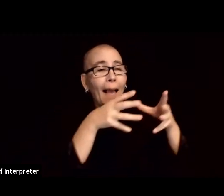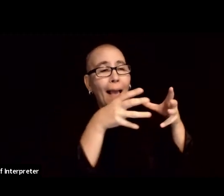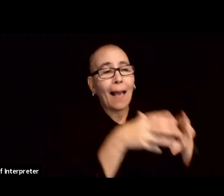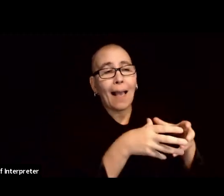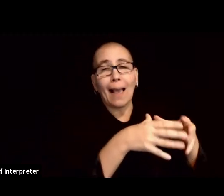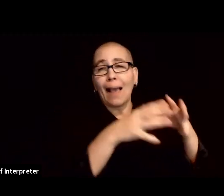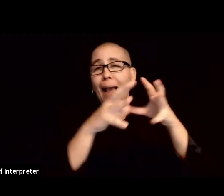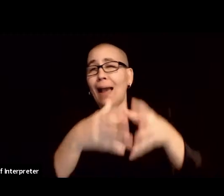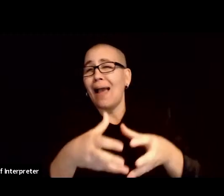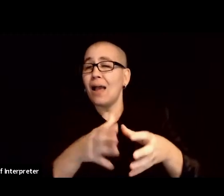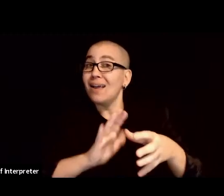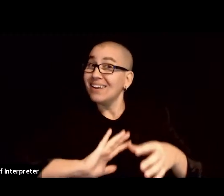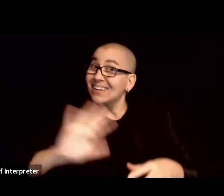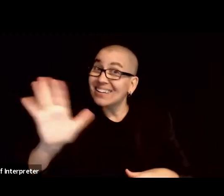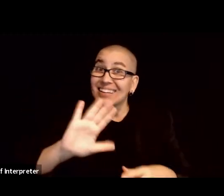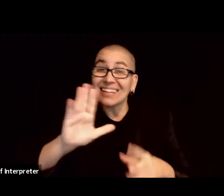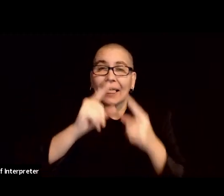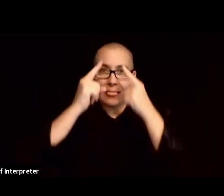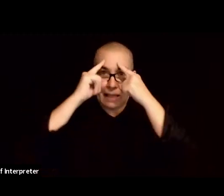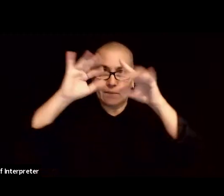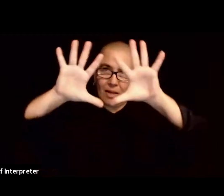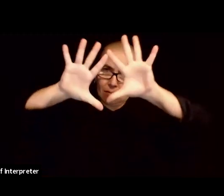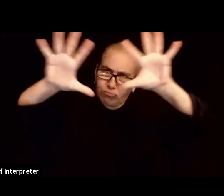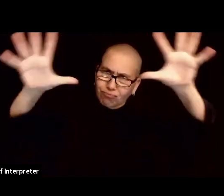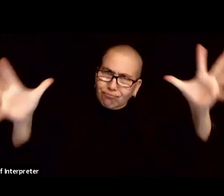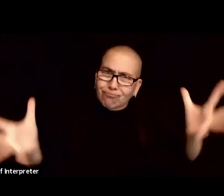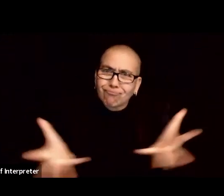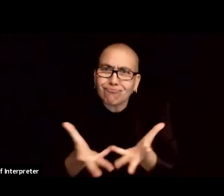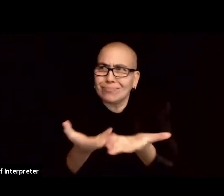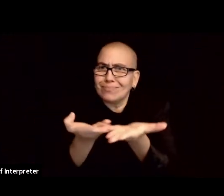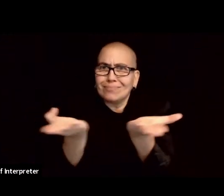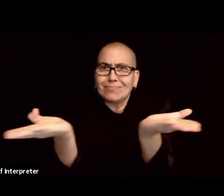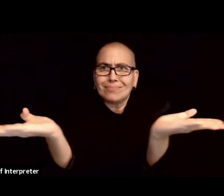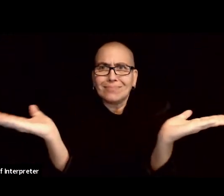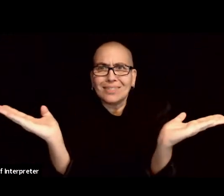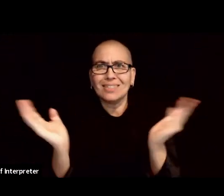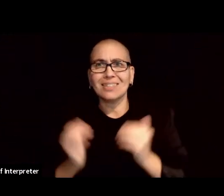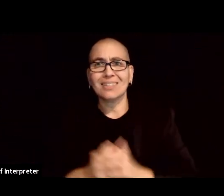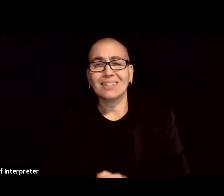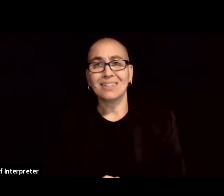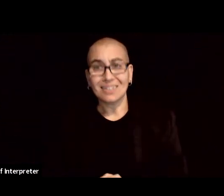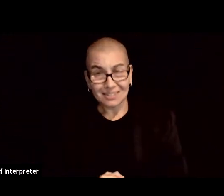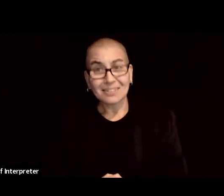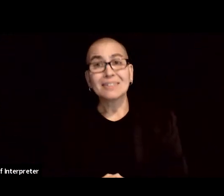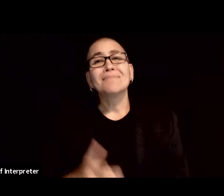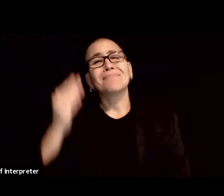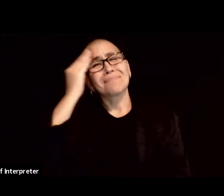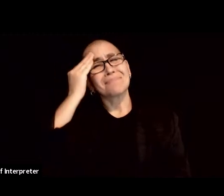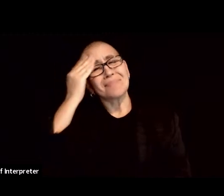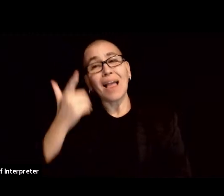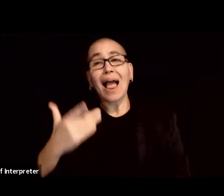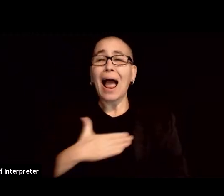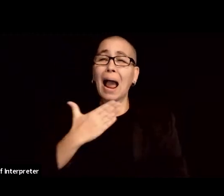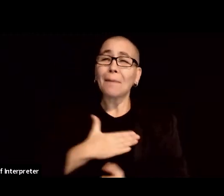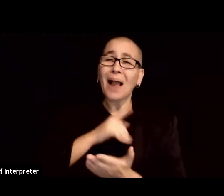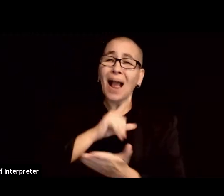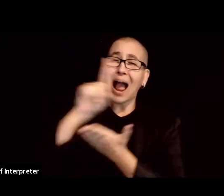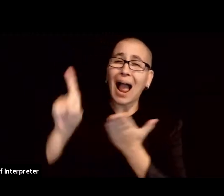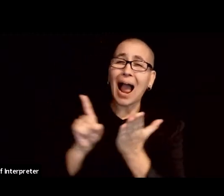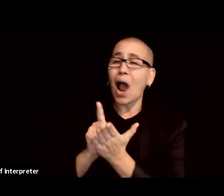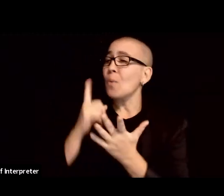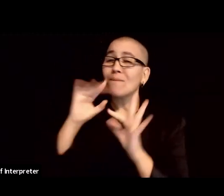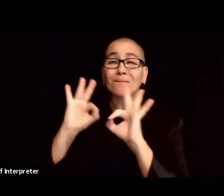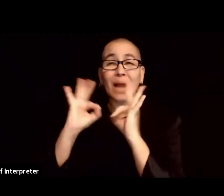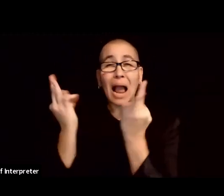community spread. It's the happy hour at the end of the long with just a couple friends, or brunch on the weekend with a